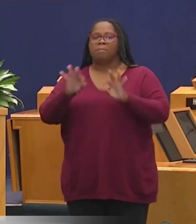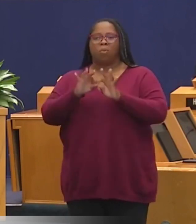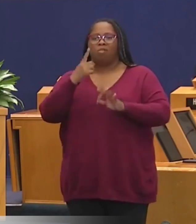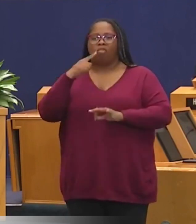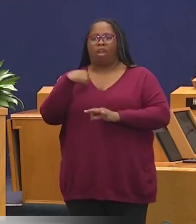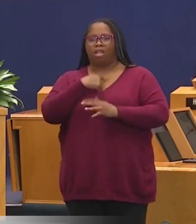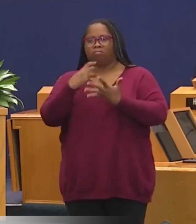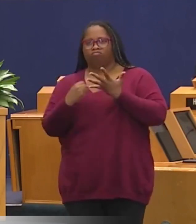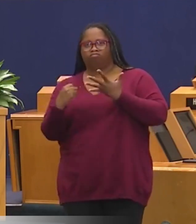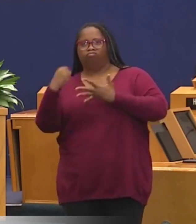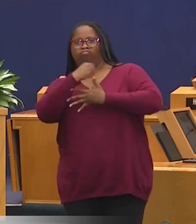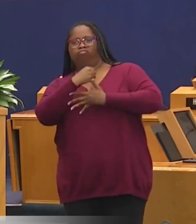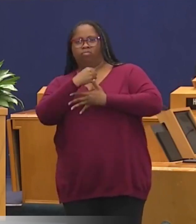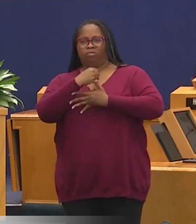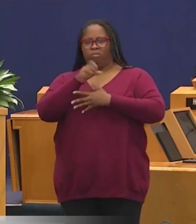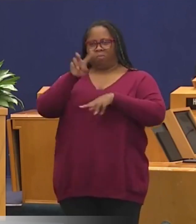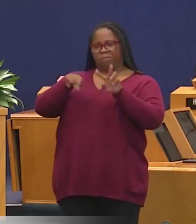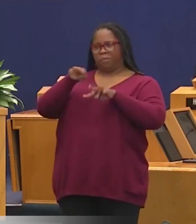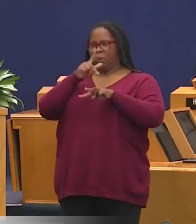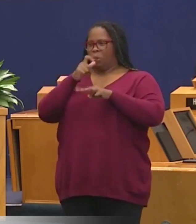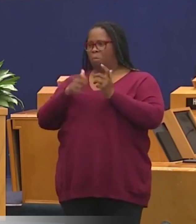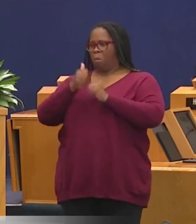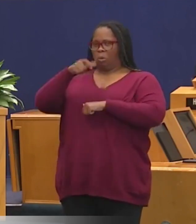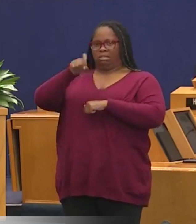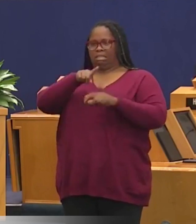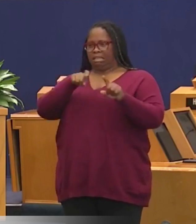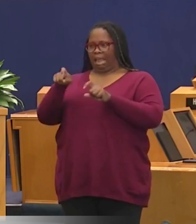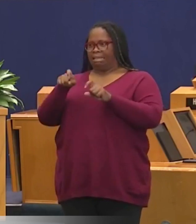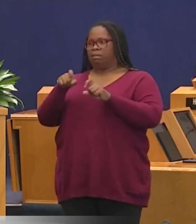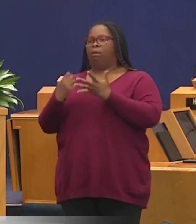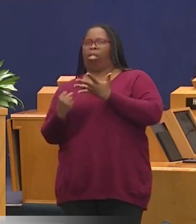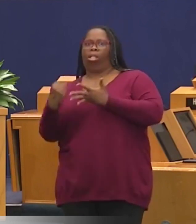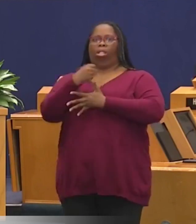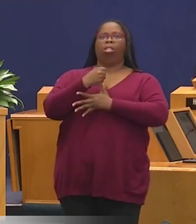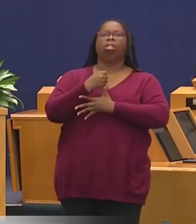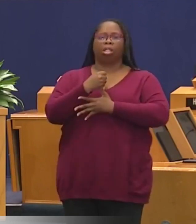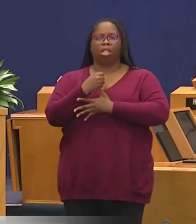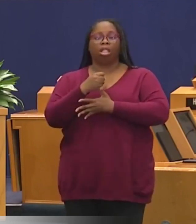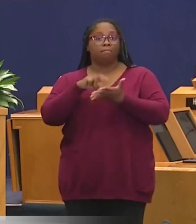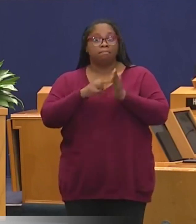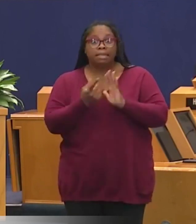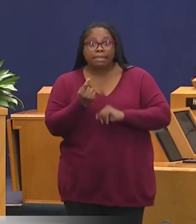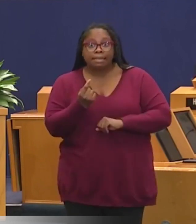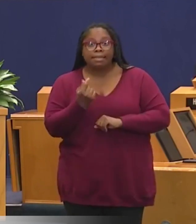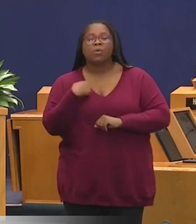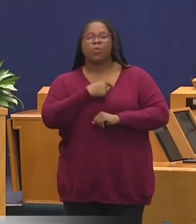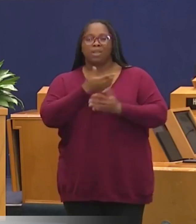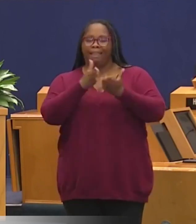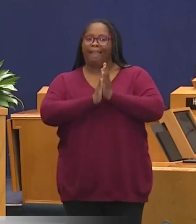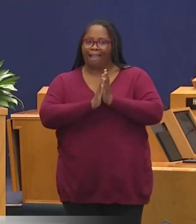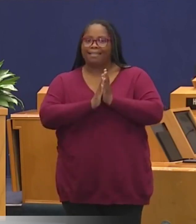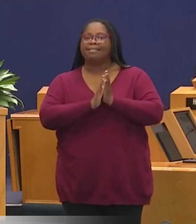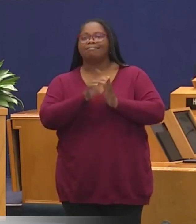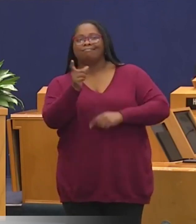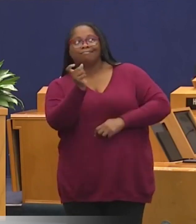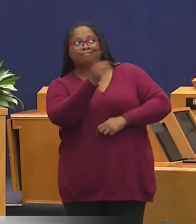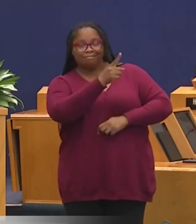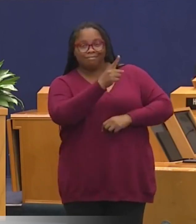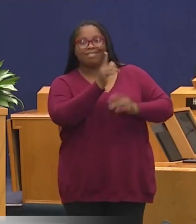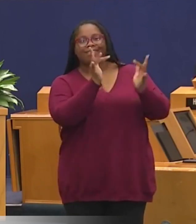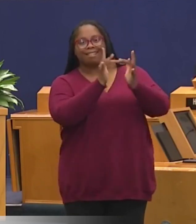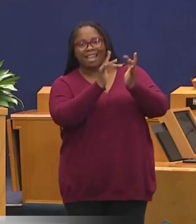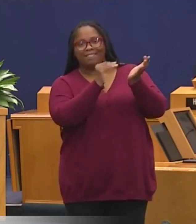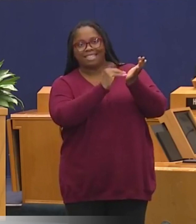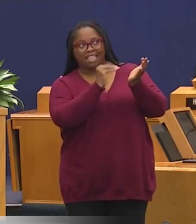prioritize testing for those most in need. And that means that we still ask that you have a lab order from a physician that